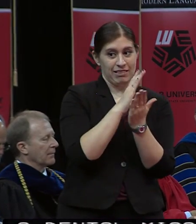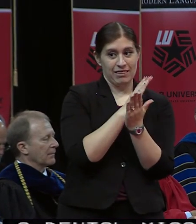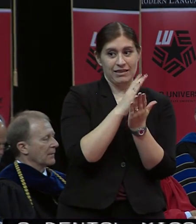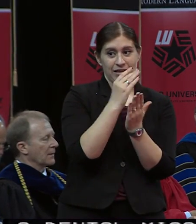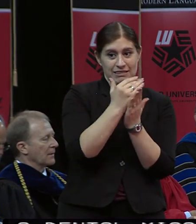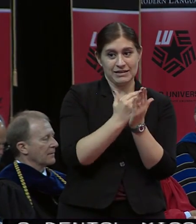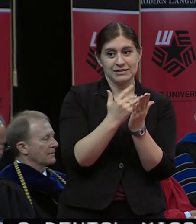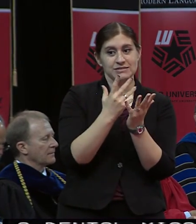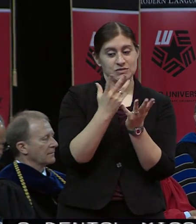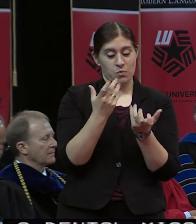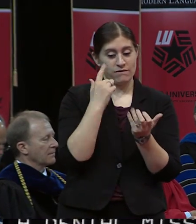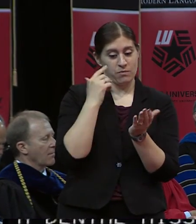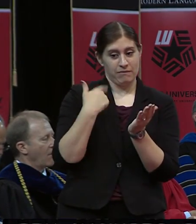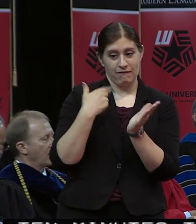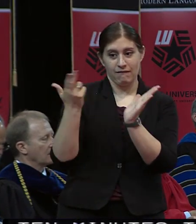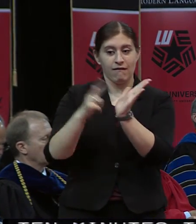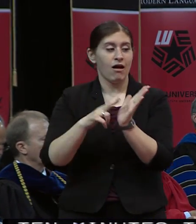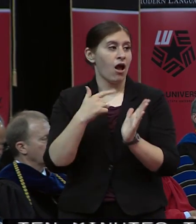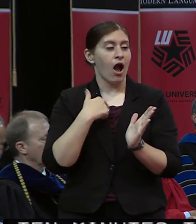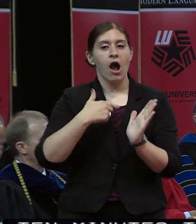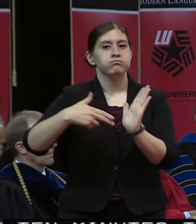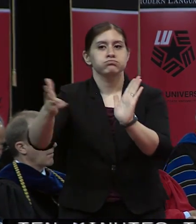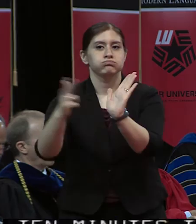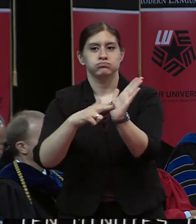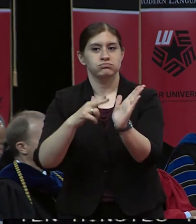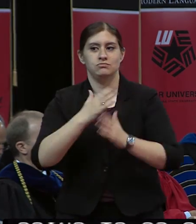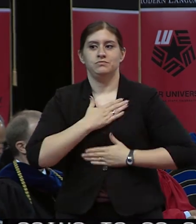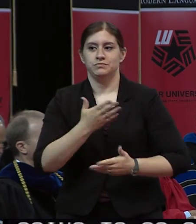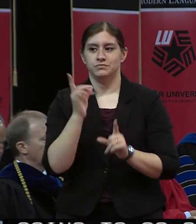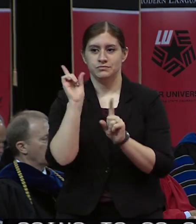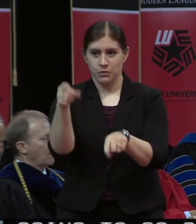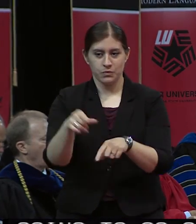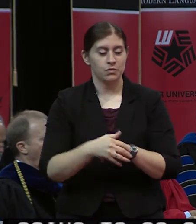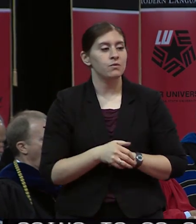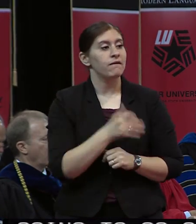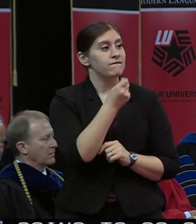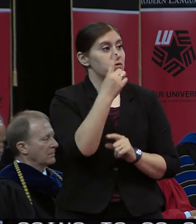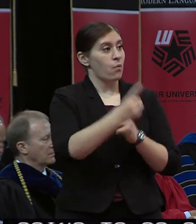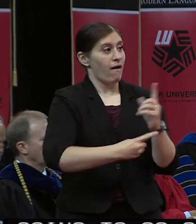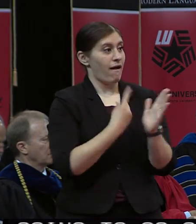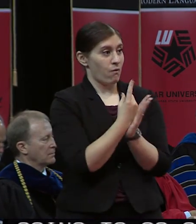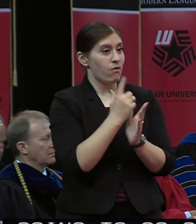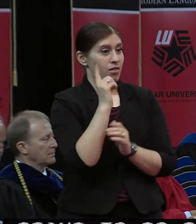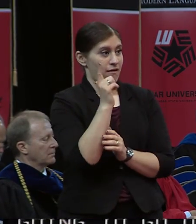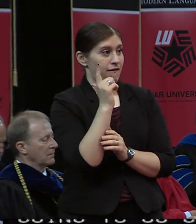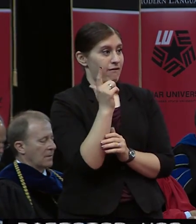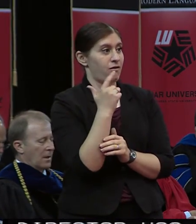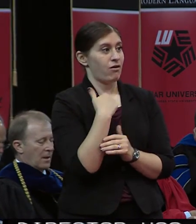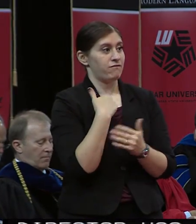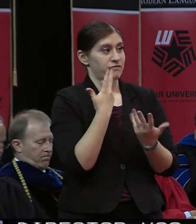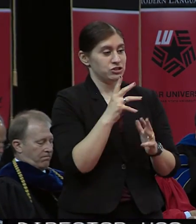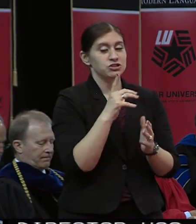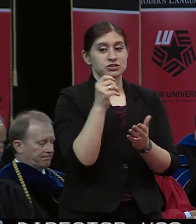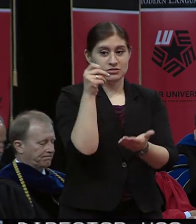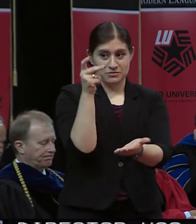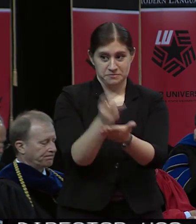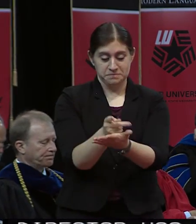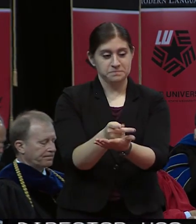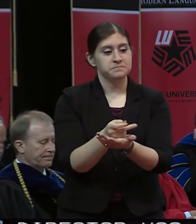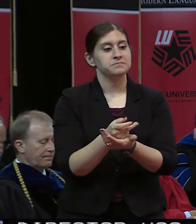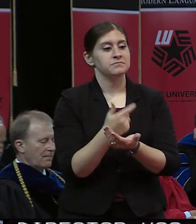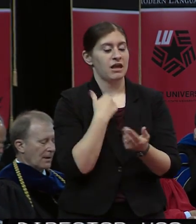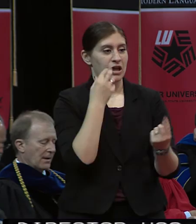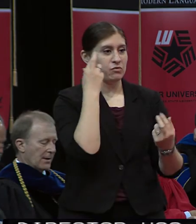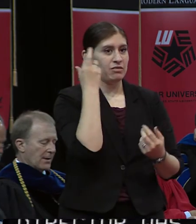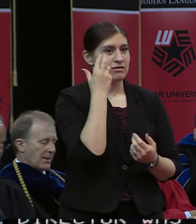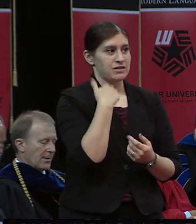me to finalize it. So without thinking, I told him I was in. A few hours later, after making the confirmation, I